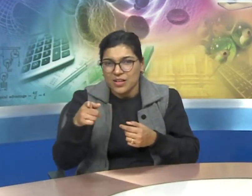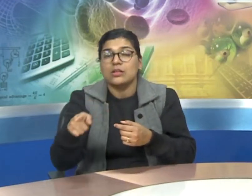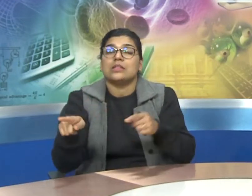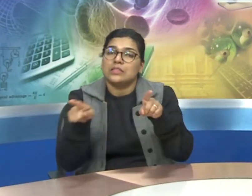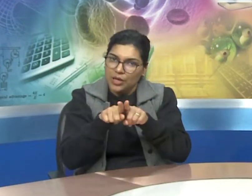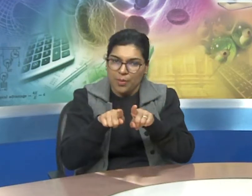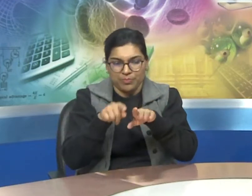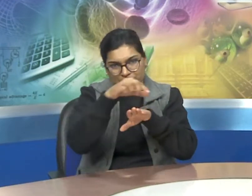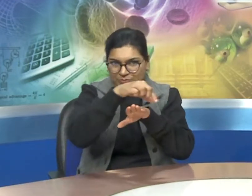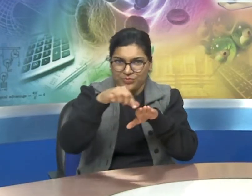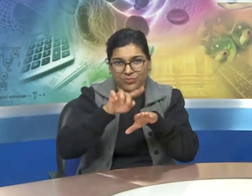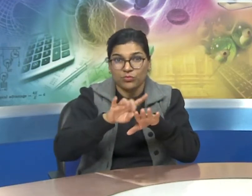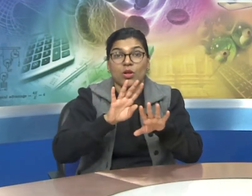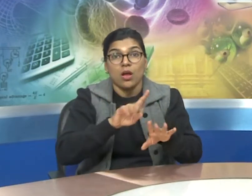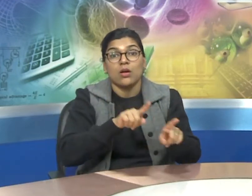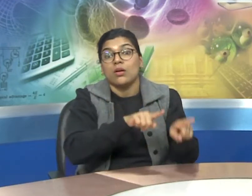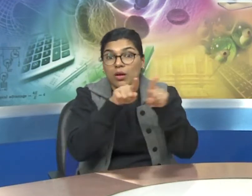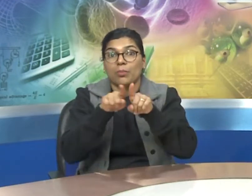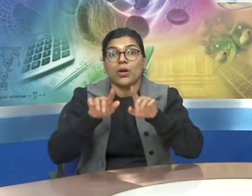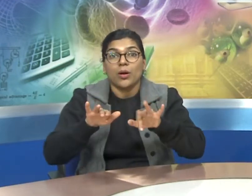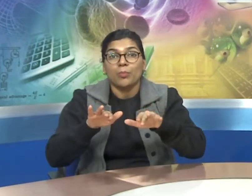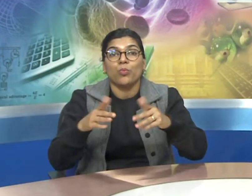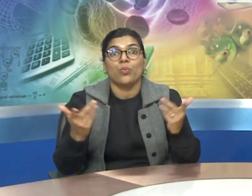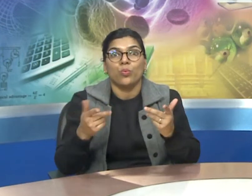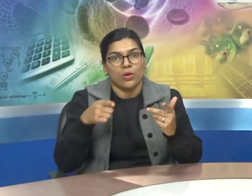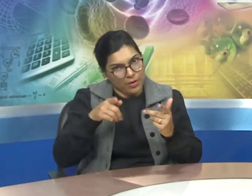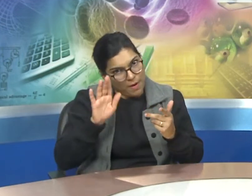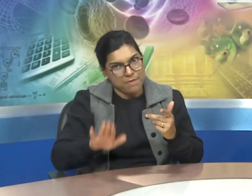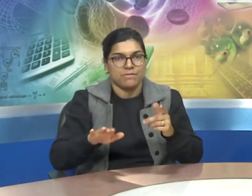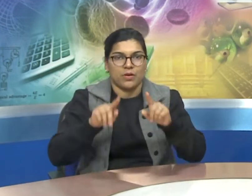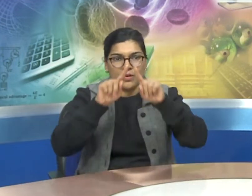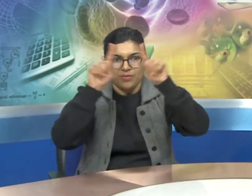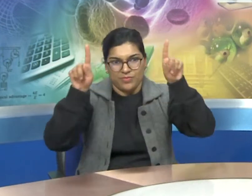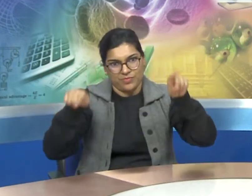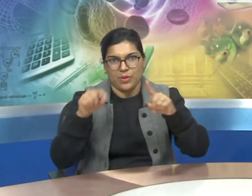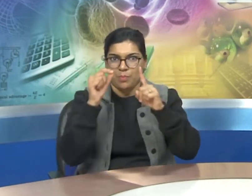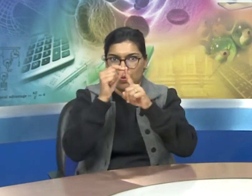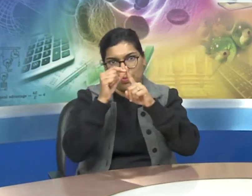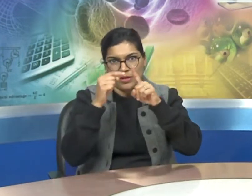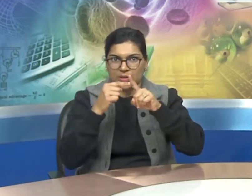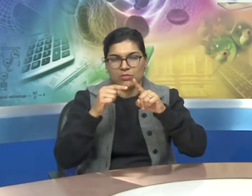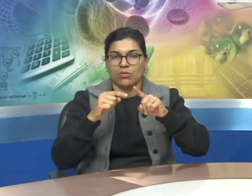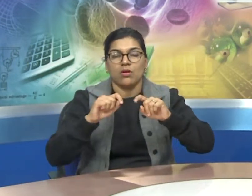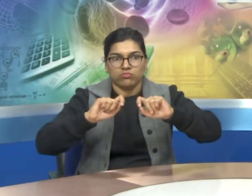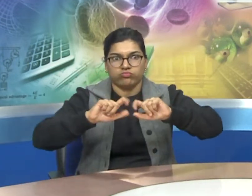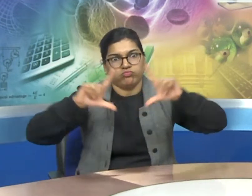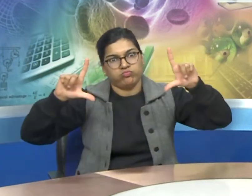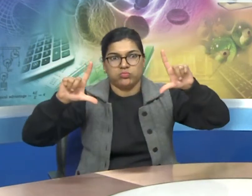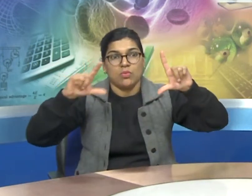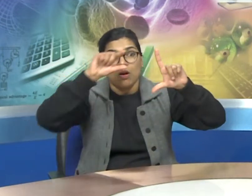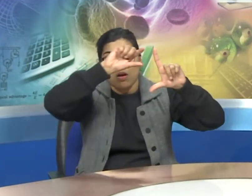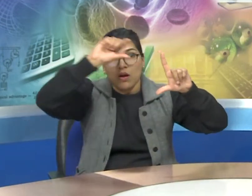There are various subjects, so we put title on the cover page of the book.